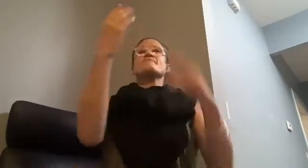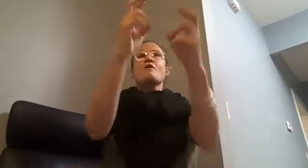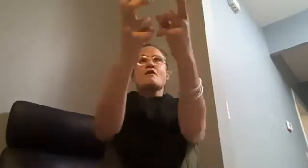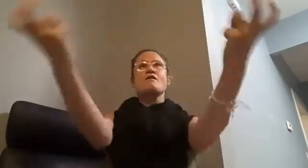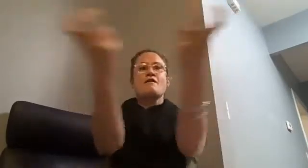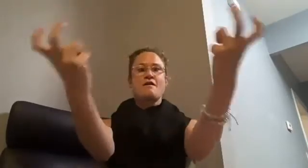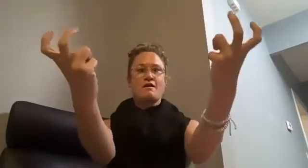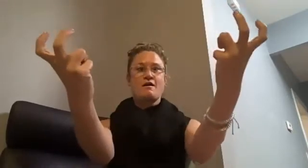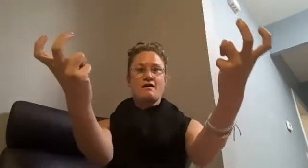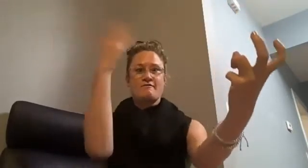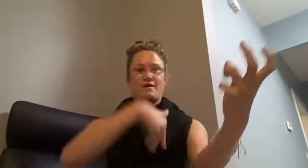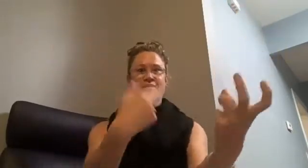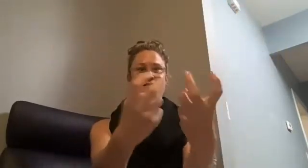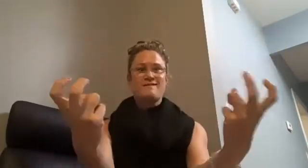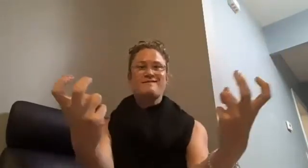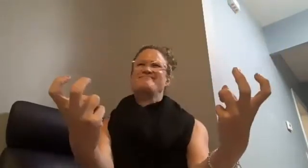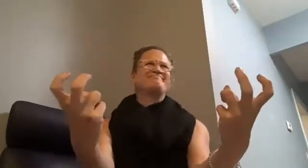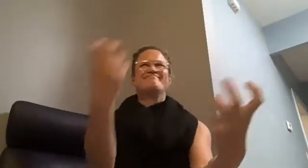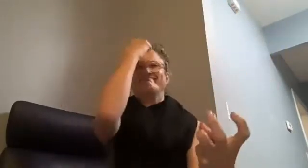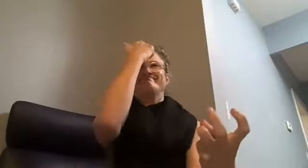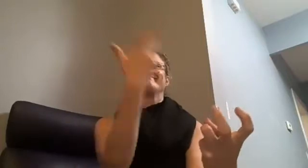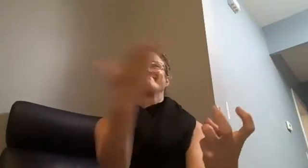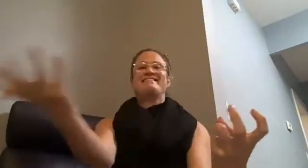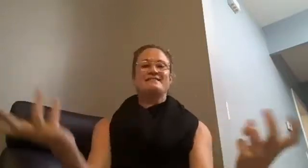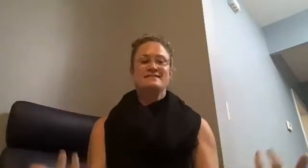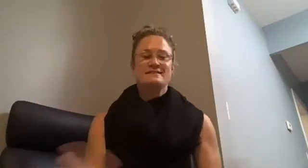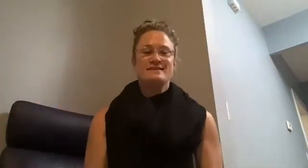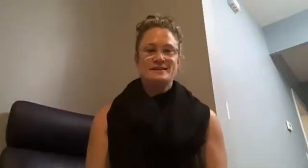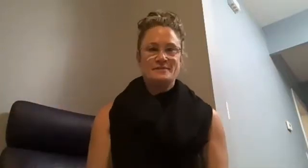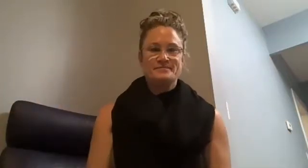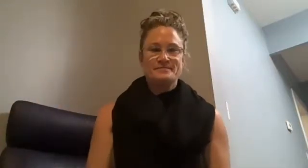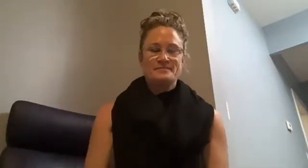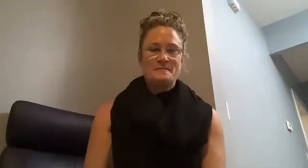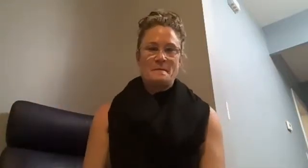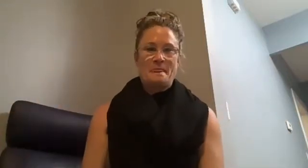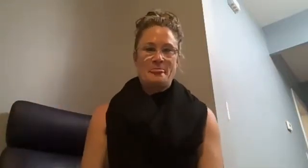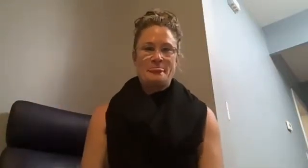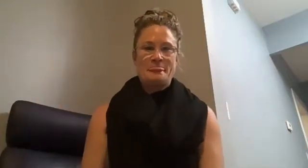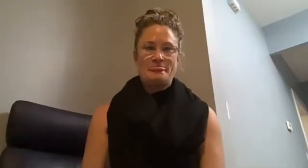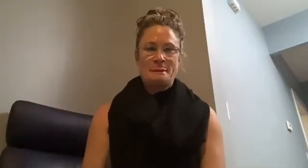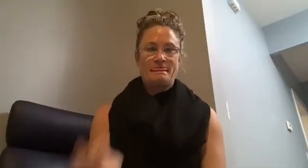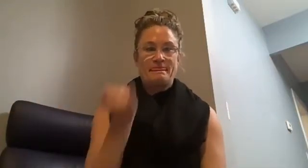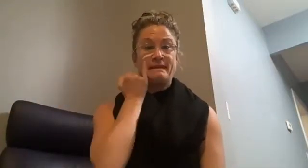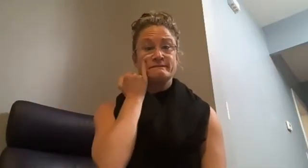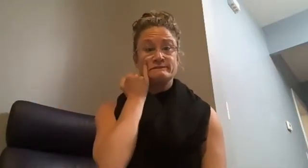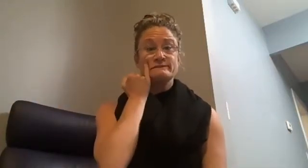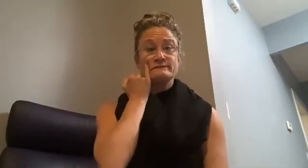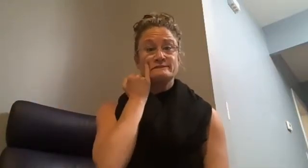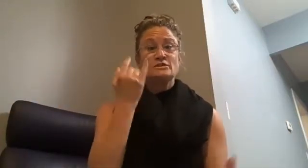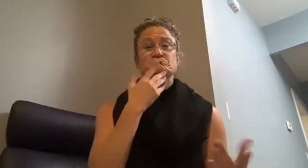understand the sentiment behind, but it's a stupid saying. Because it's sort of like, if you're an active member, the place you should be is the place where